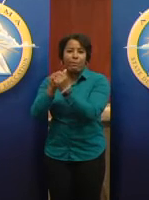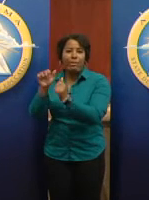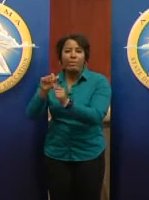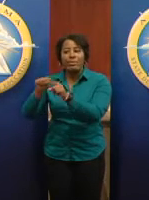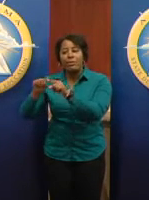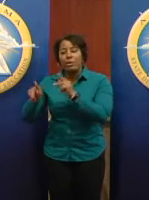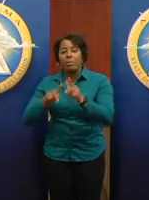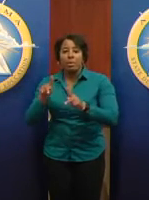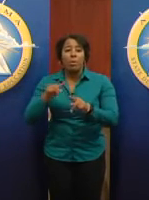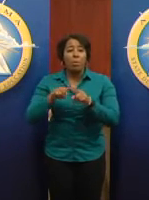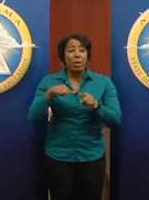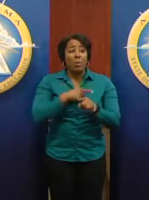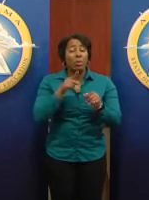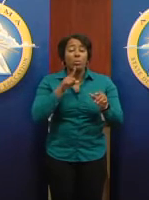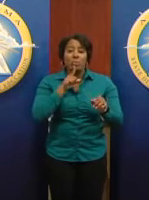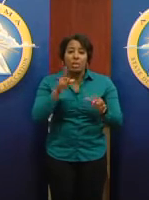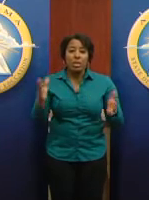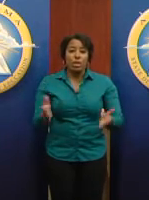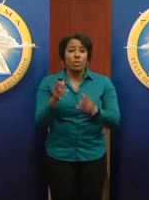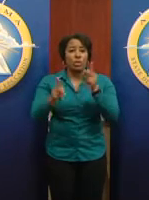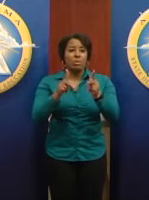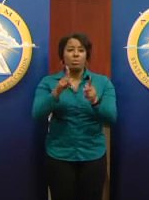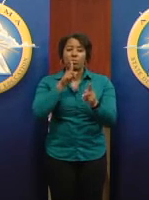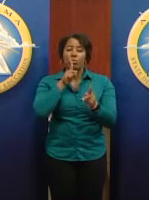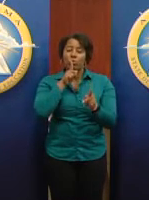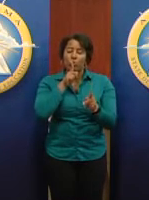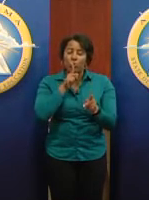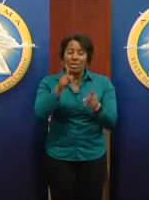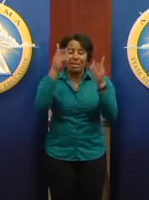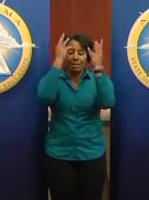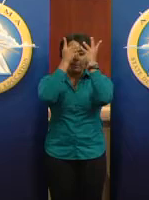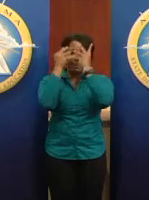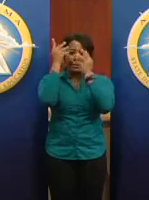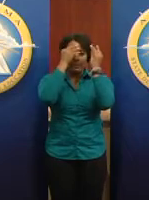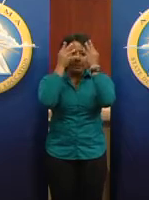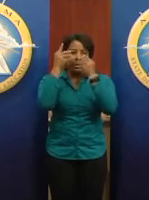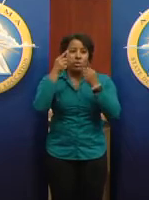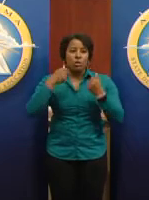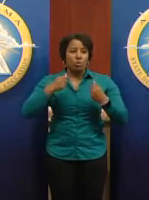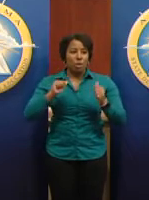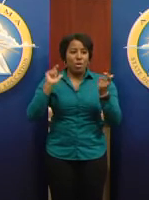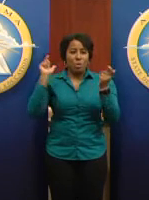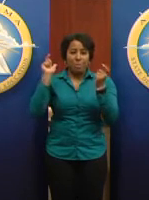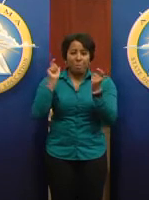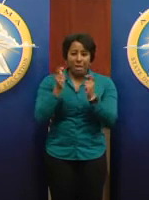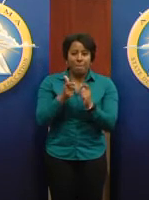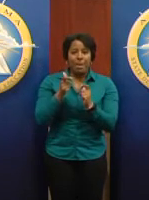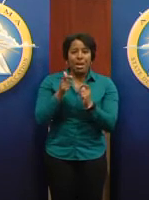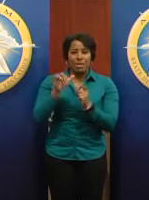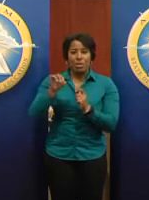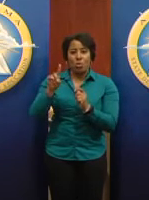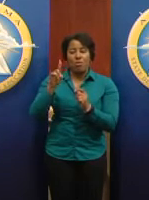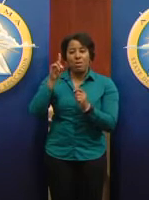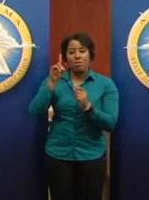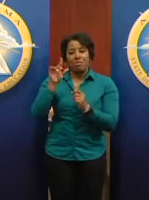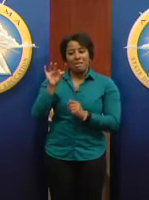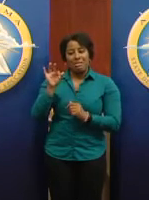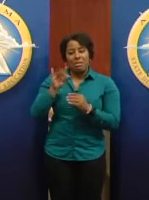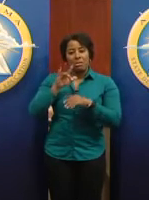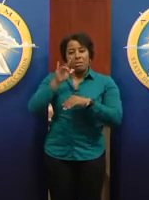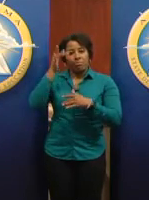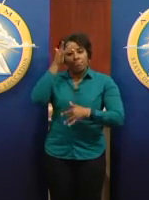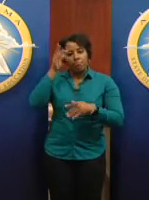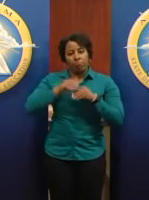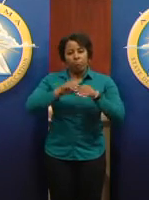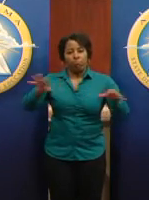and encourage people to think through these things as carefully as possible to make sure that we minimize the risk of transmission of disease to every extent we